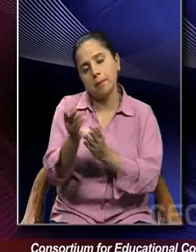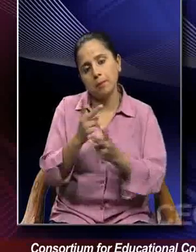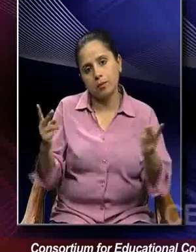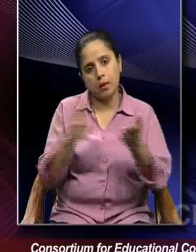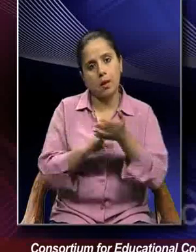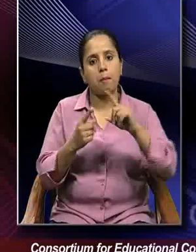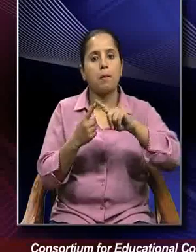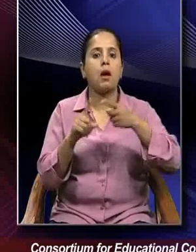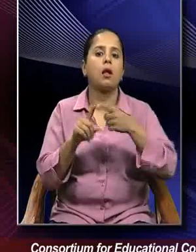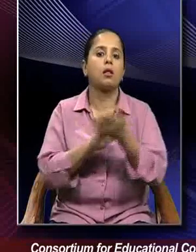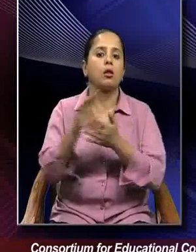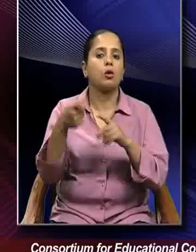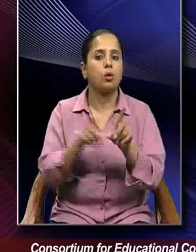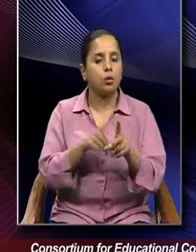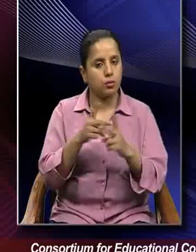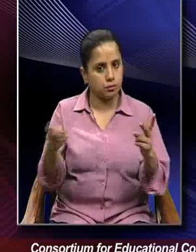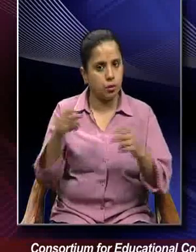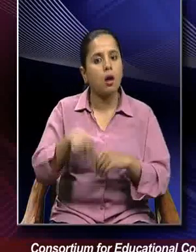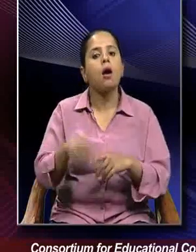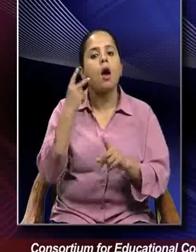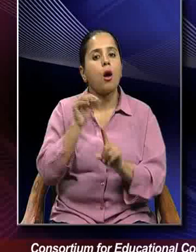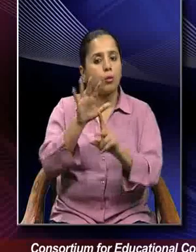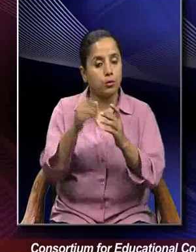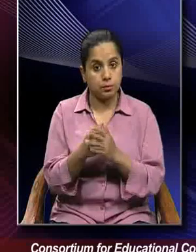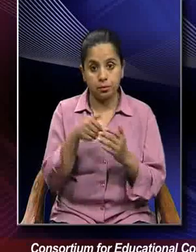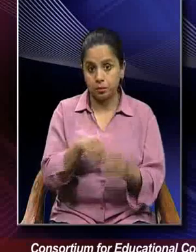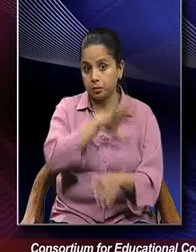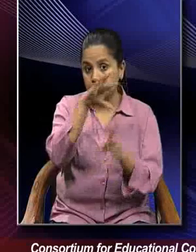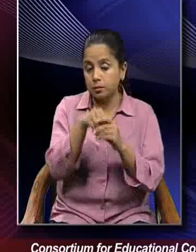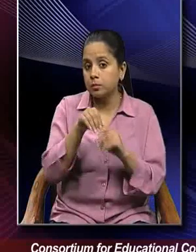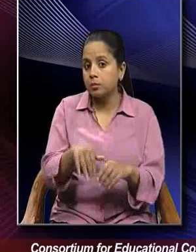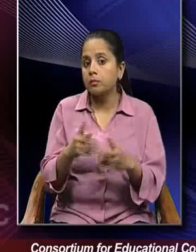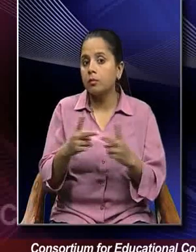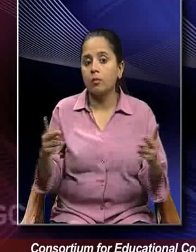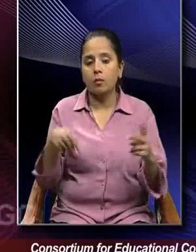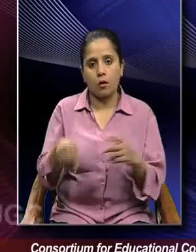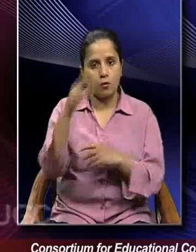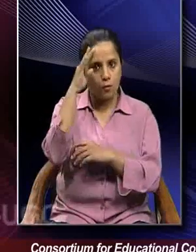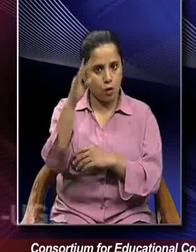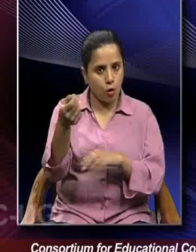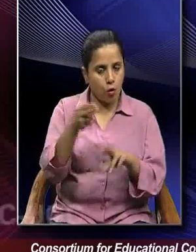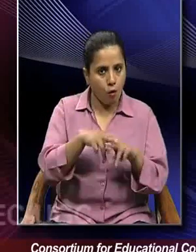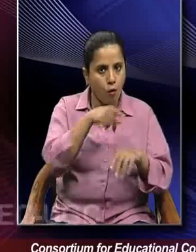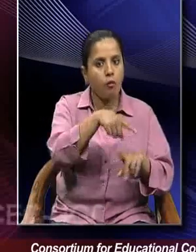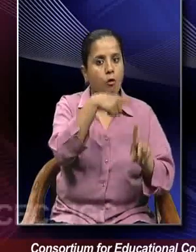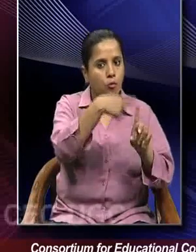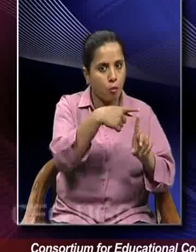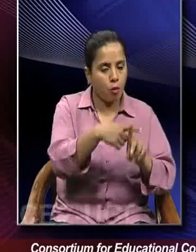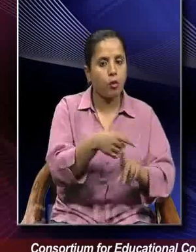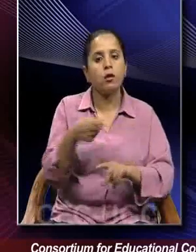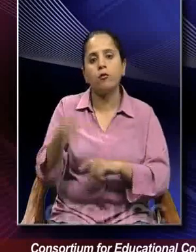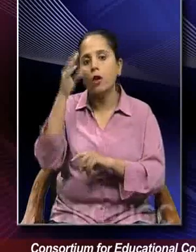The commonly categorized philosophical perspectives include the philosophy of positivism and the philosophy